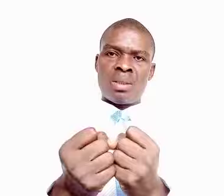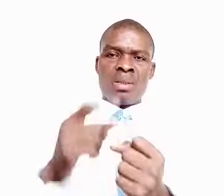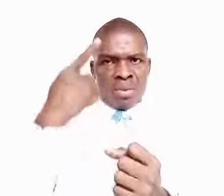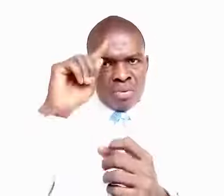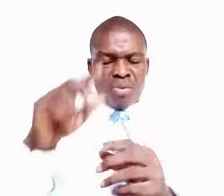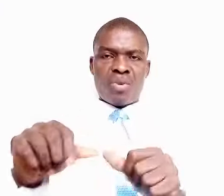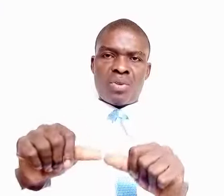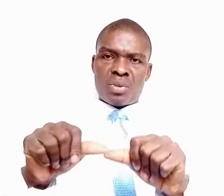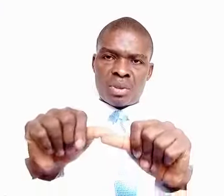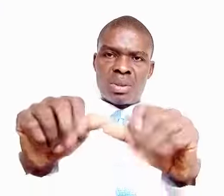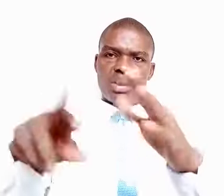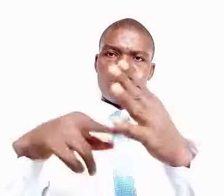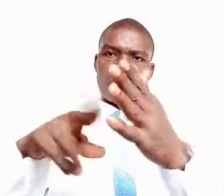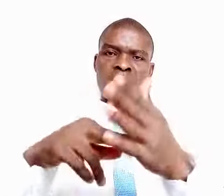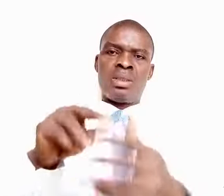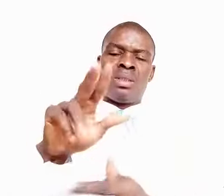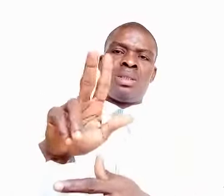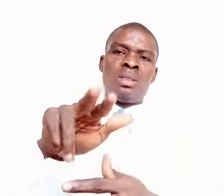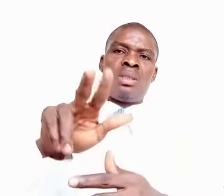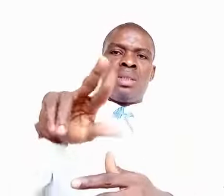reading, visit